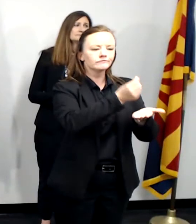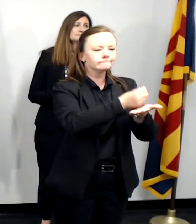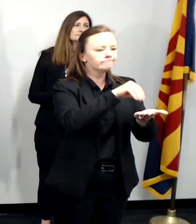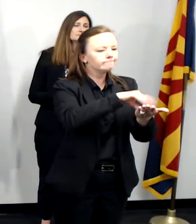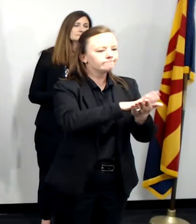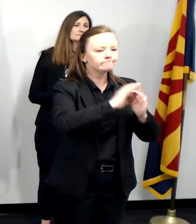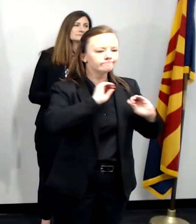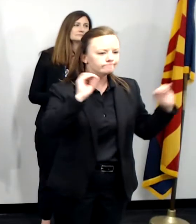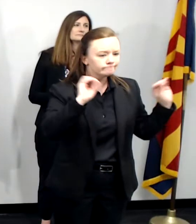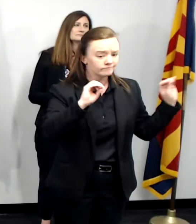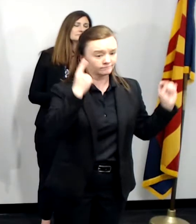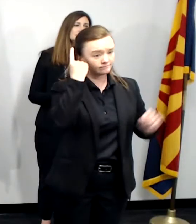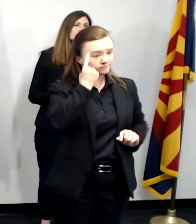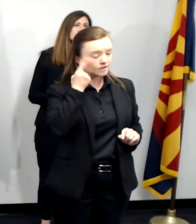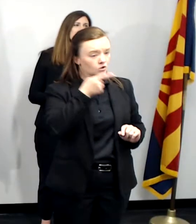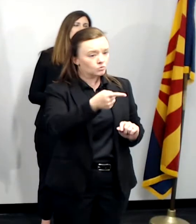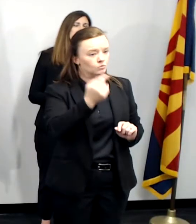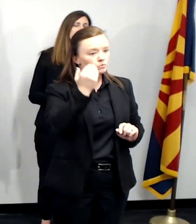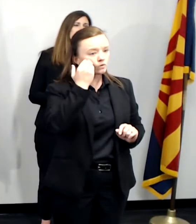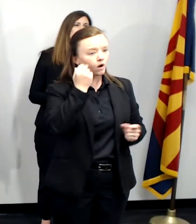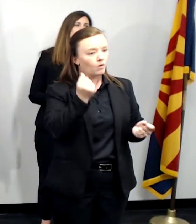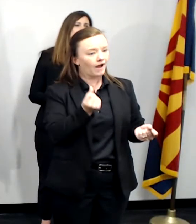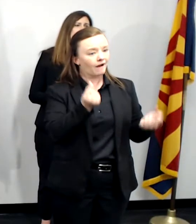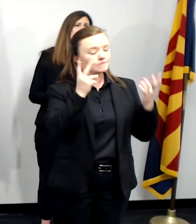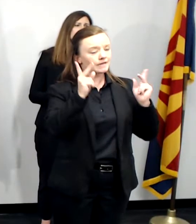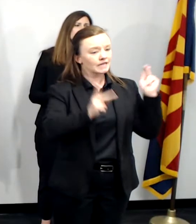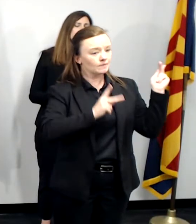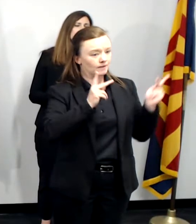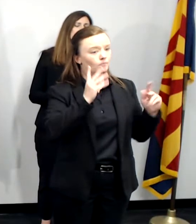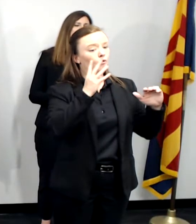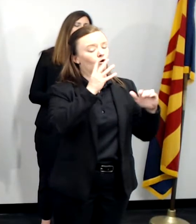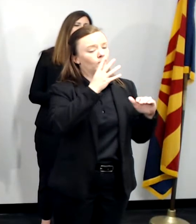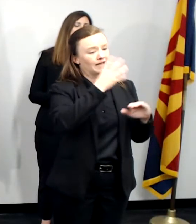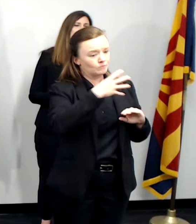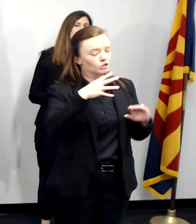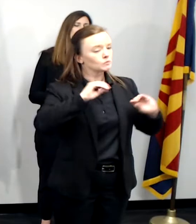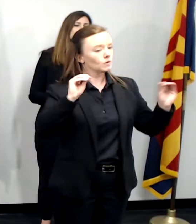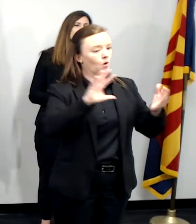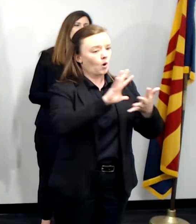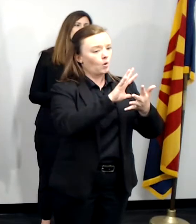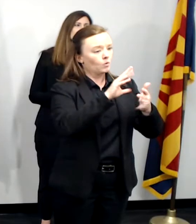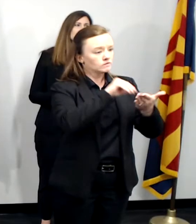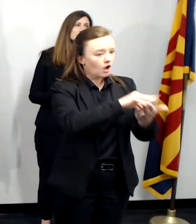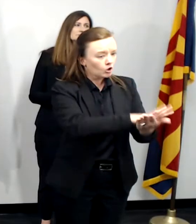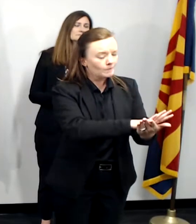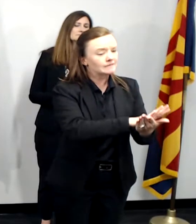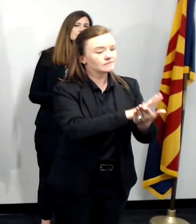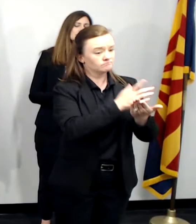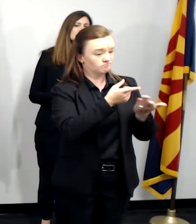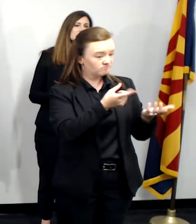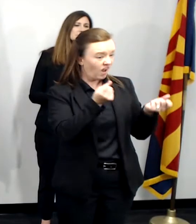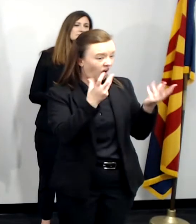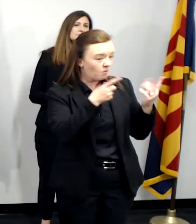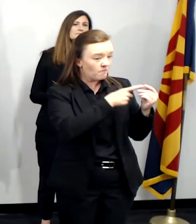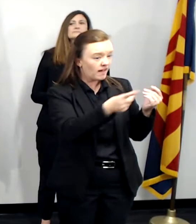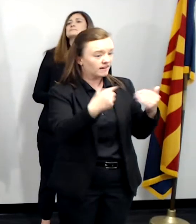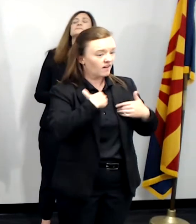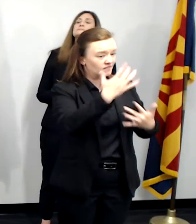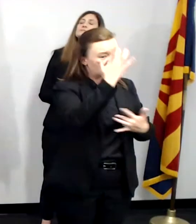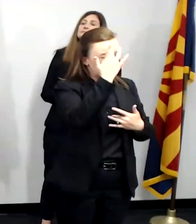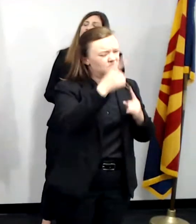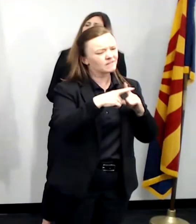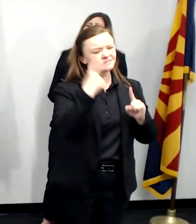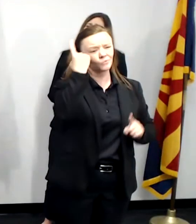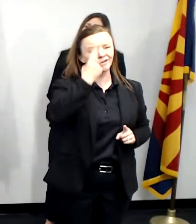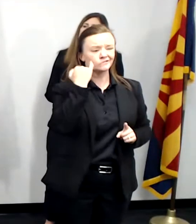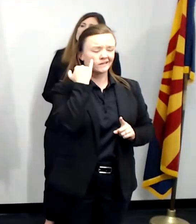number of people that is looking for treatment, and at the same time, if you have resources for them, because as you know,